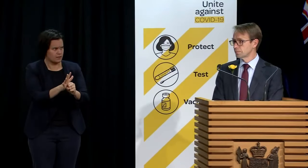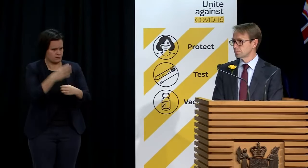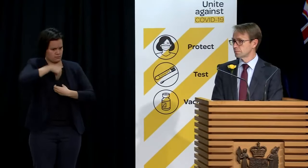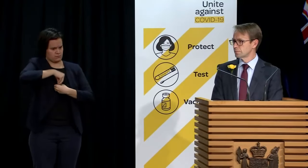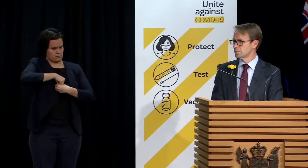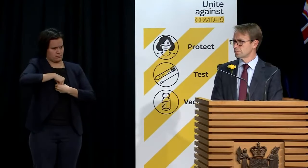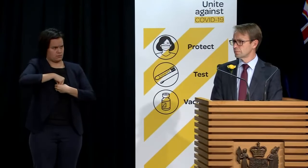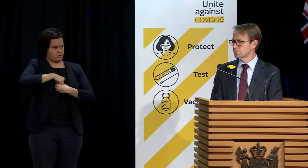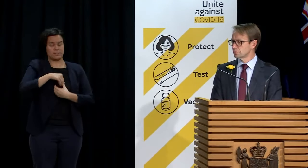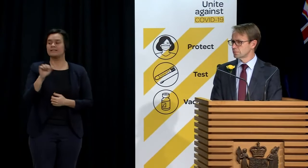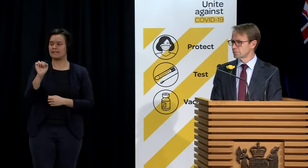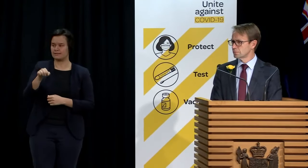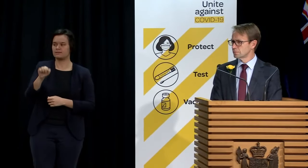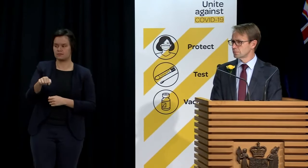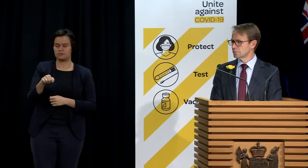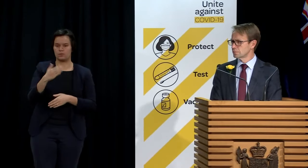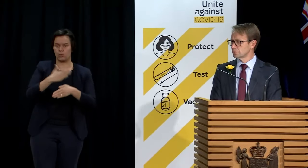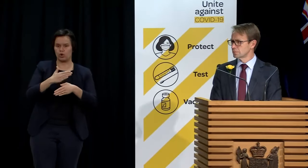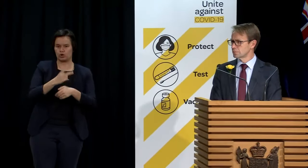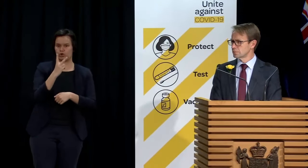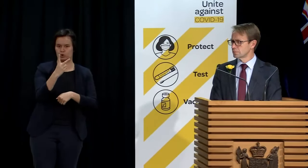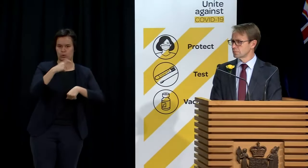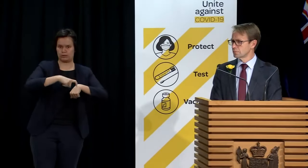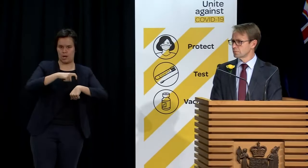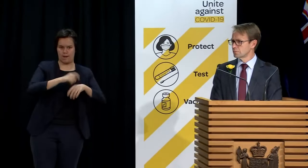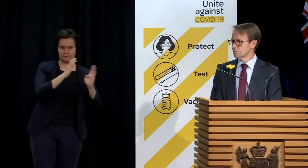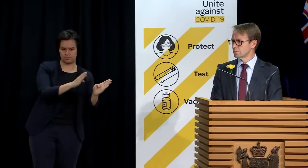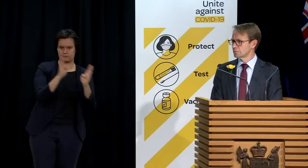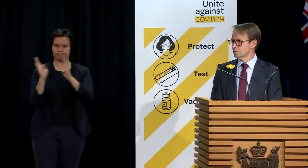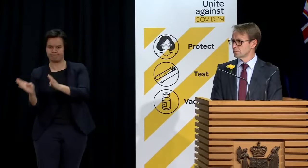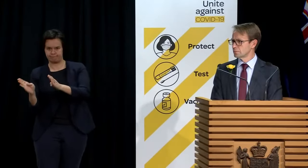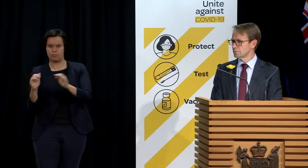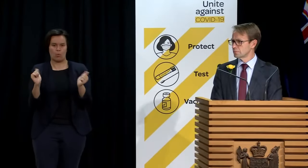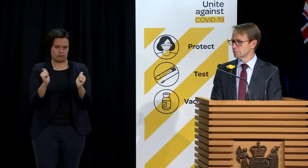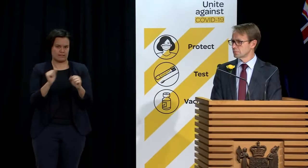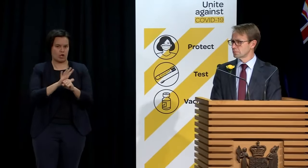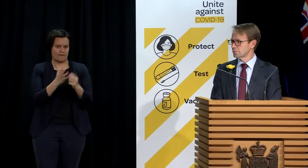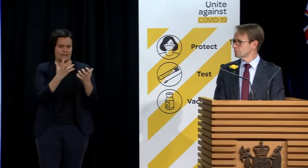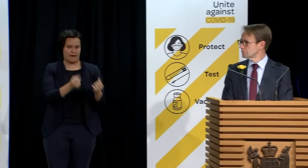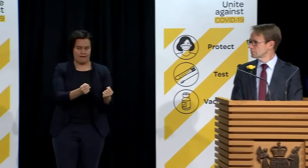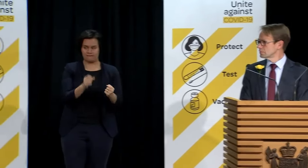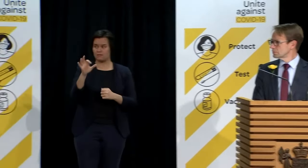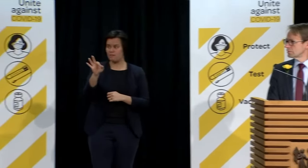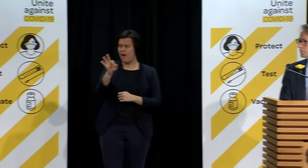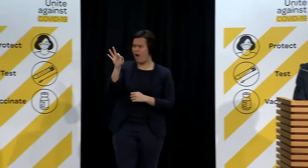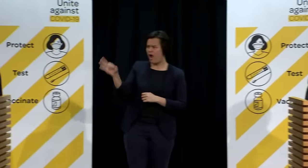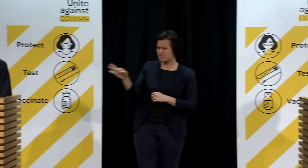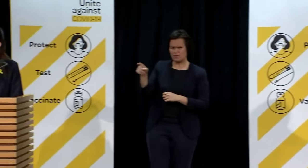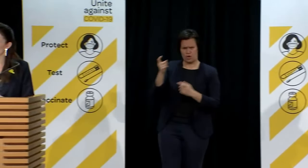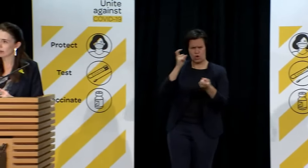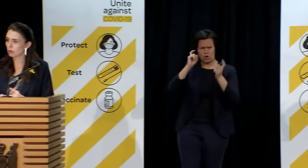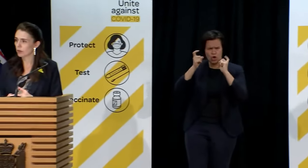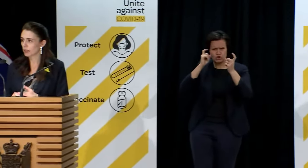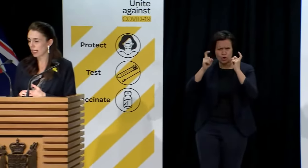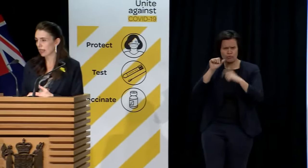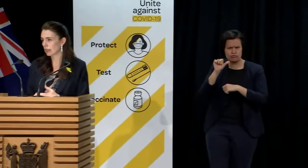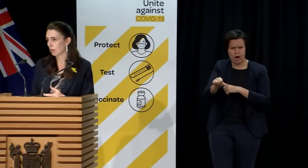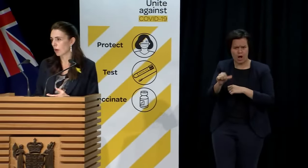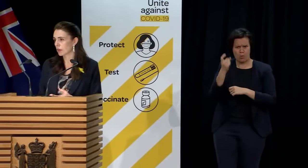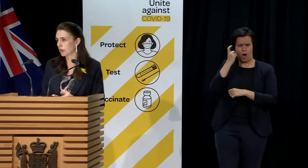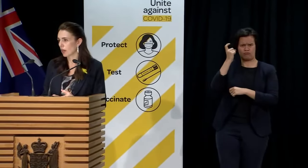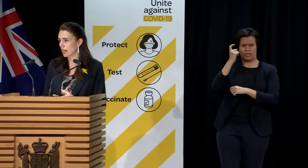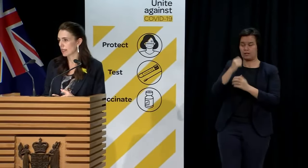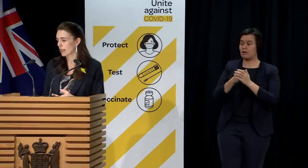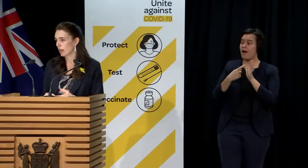I mean, that must be concerning for you, given the fact that it's such a confined space with people that are in This is exactly the reason that we worked hard